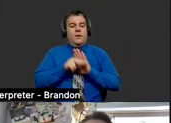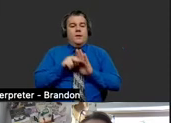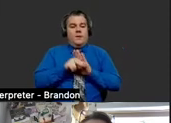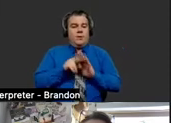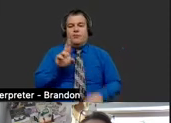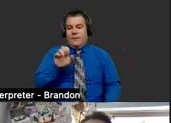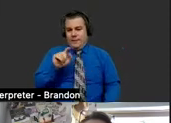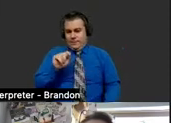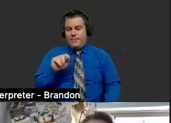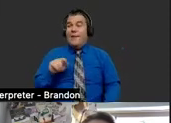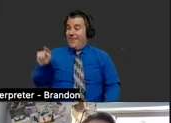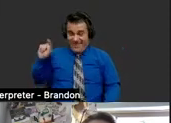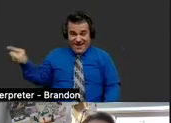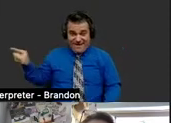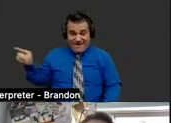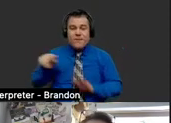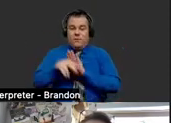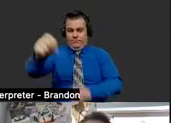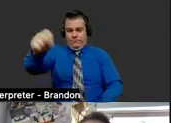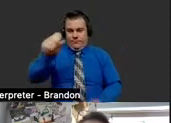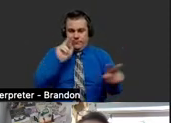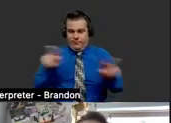video, because I'm just so excited about